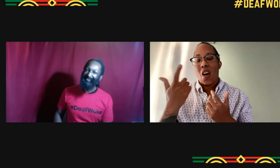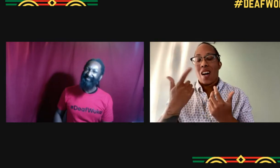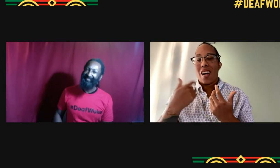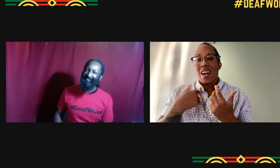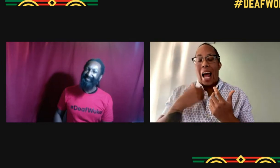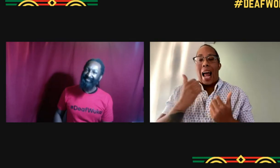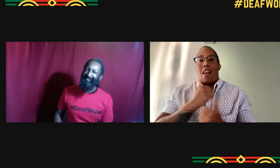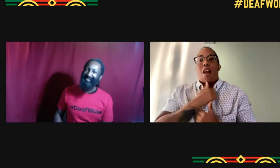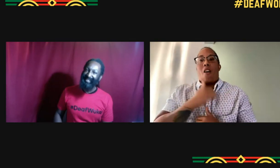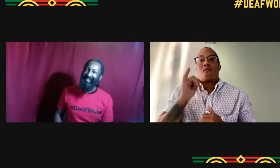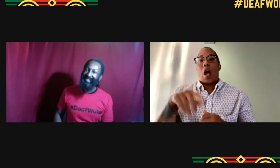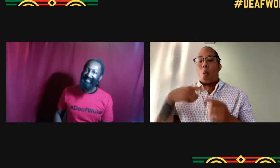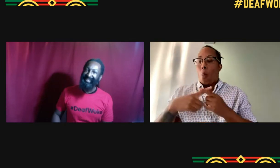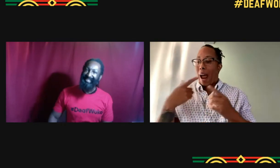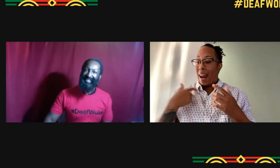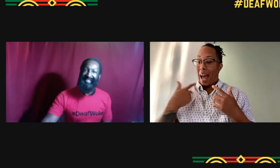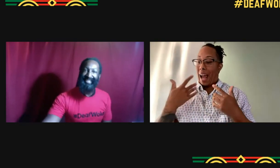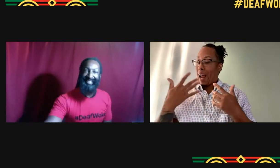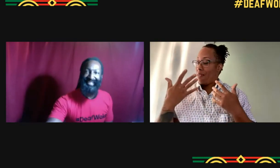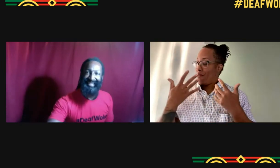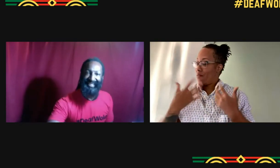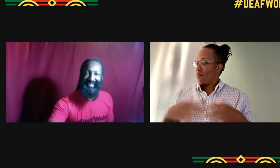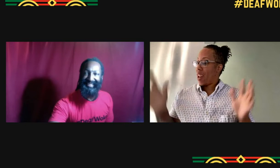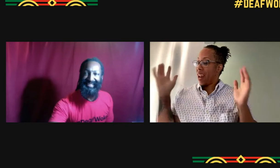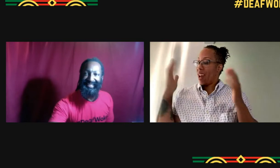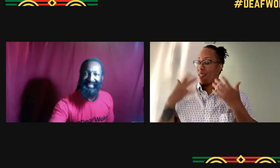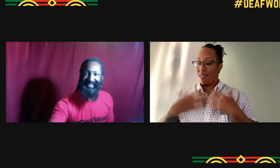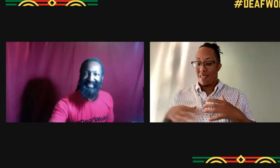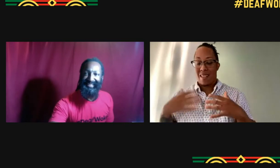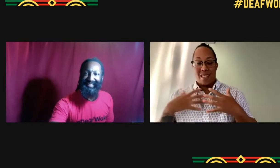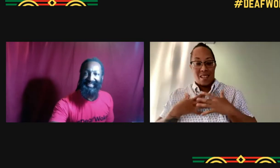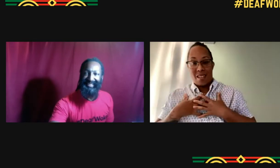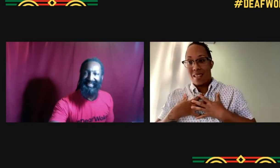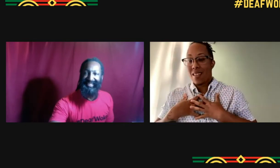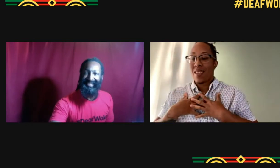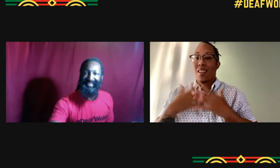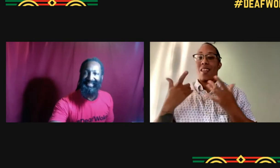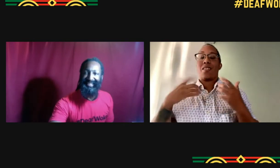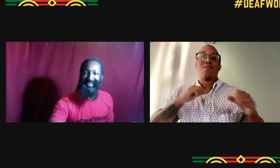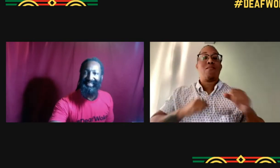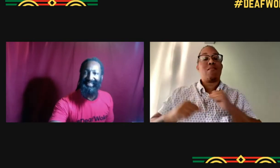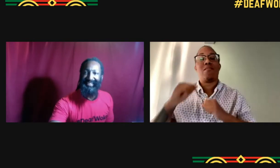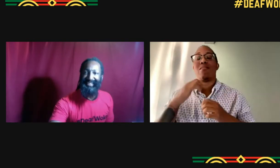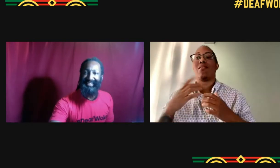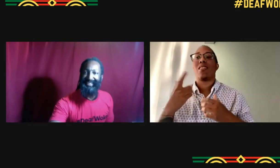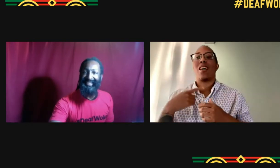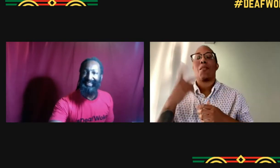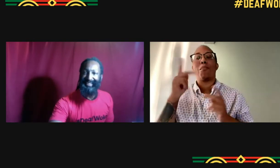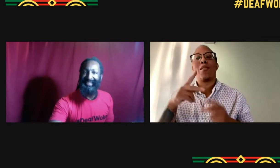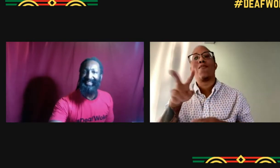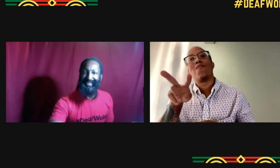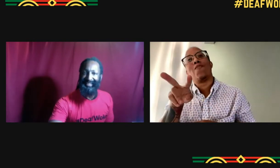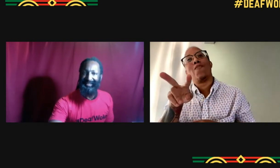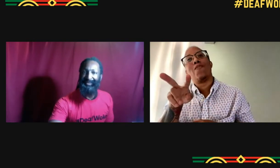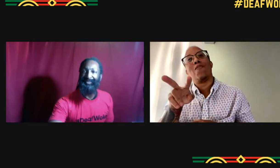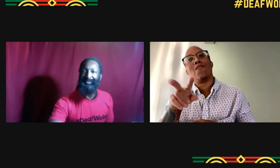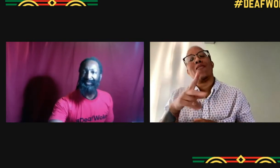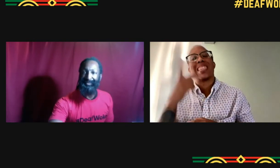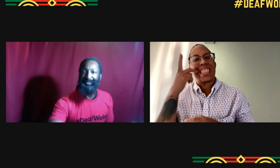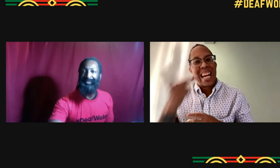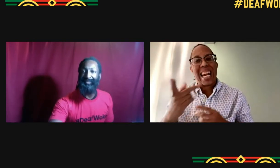right? And I love that. You know, when I went through